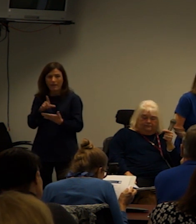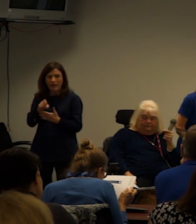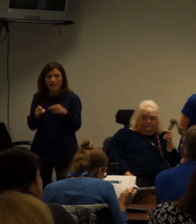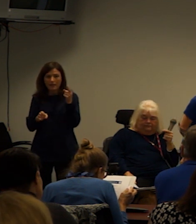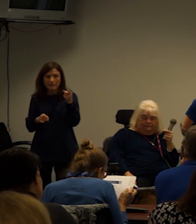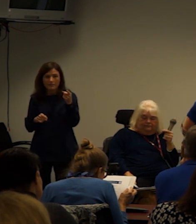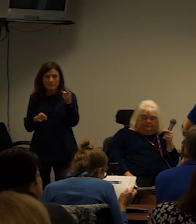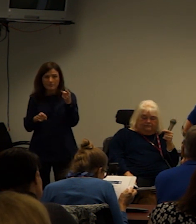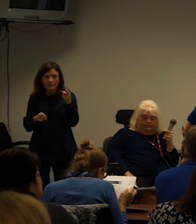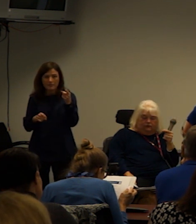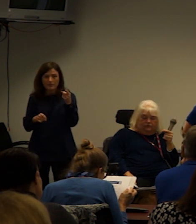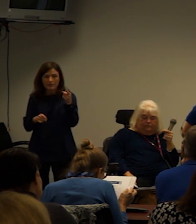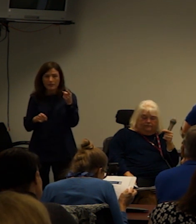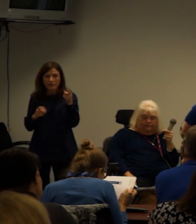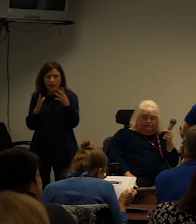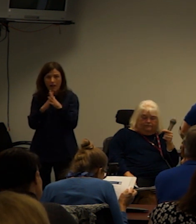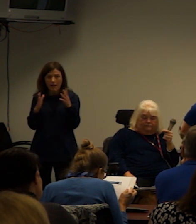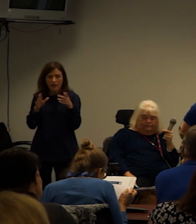What?